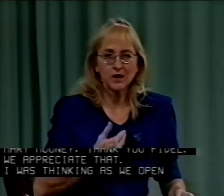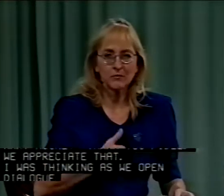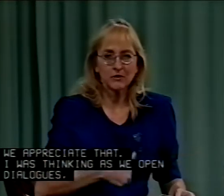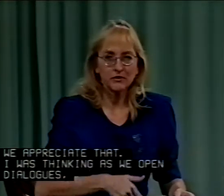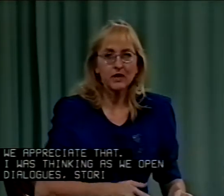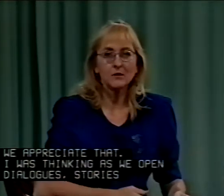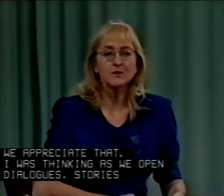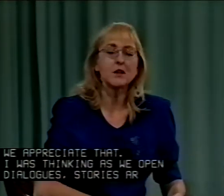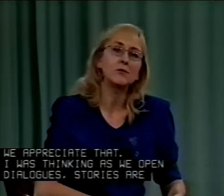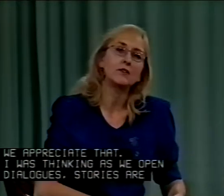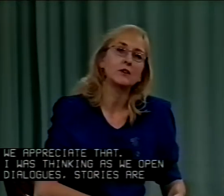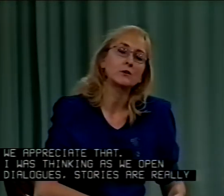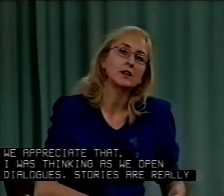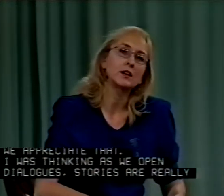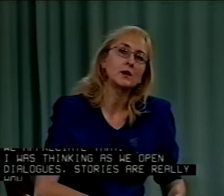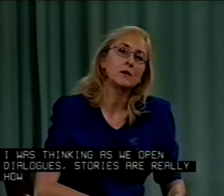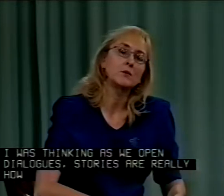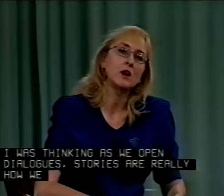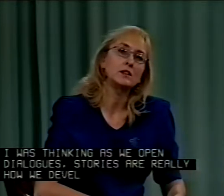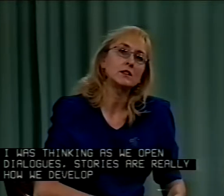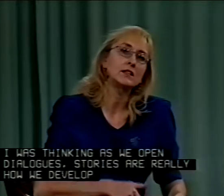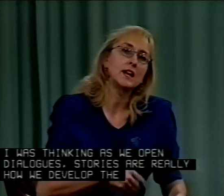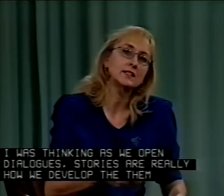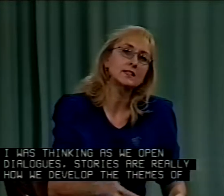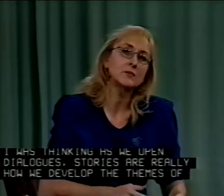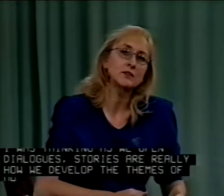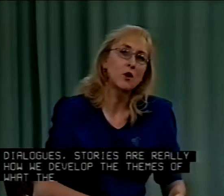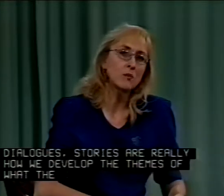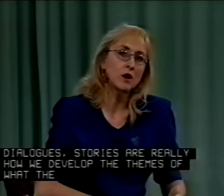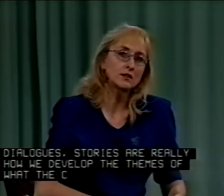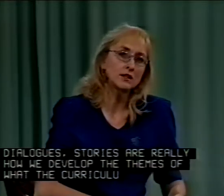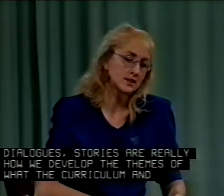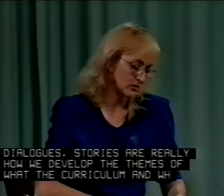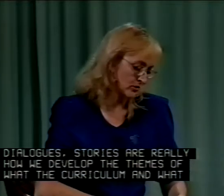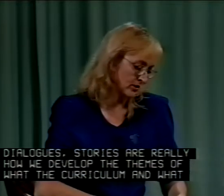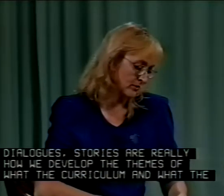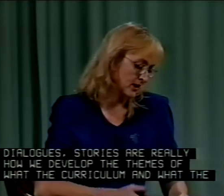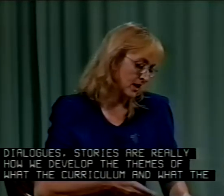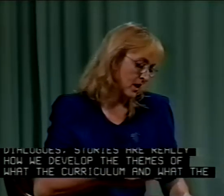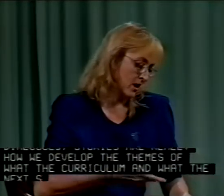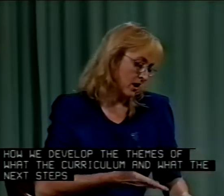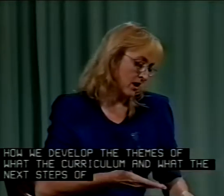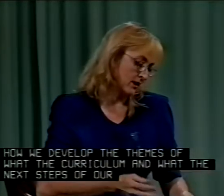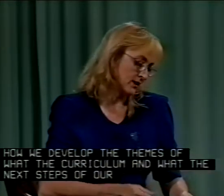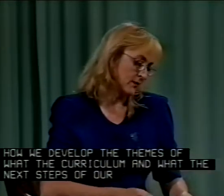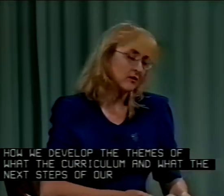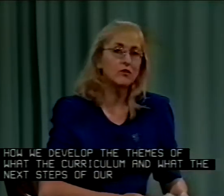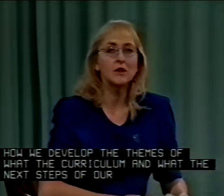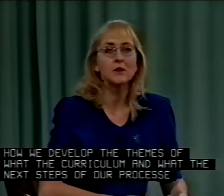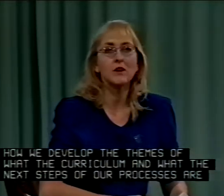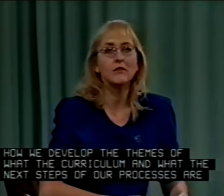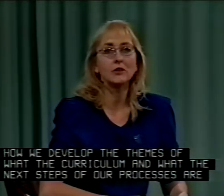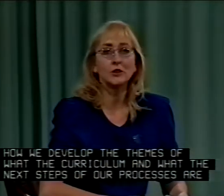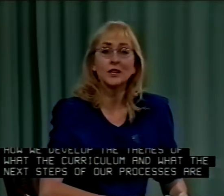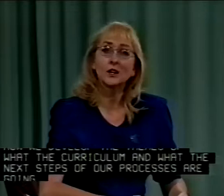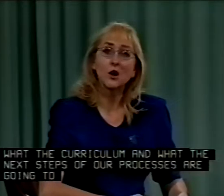the themes of what the curriculum and what the next steps of our processes are going to be. It seemed like the theme of learning a